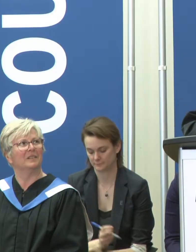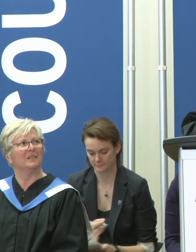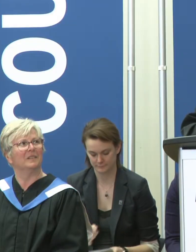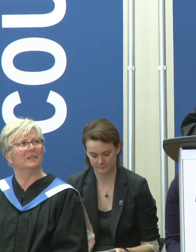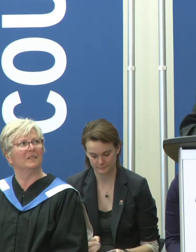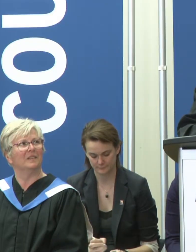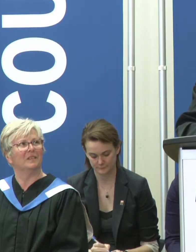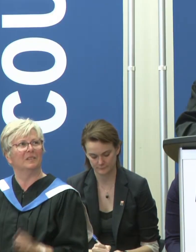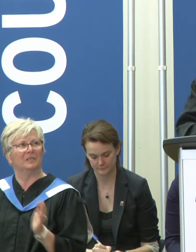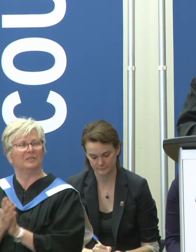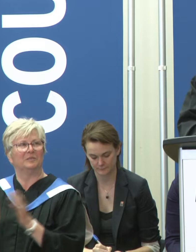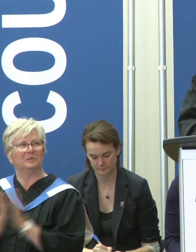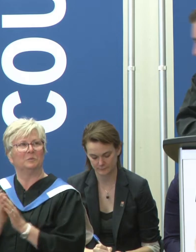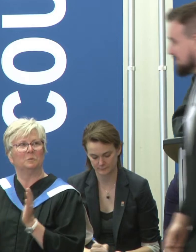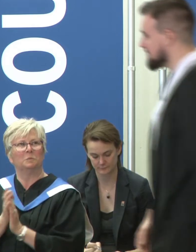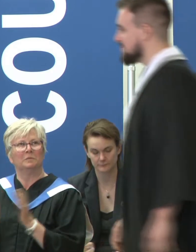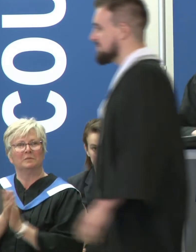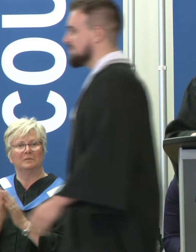James Semple.